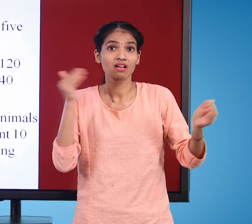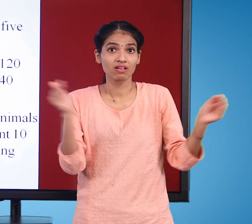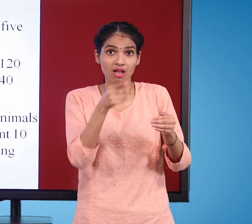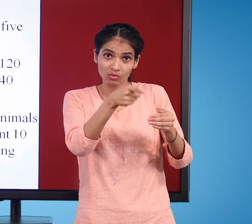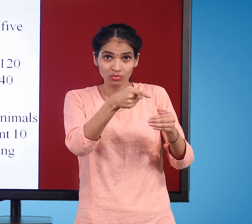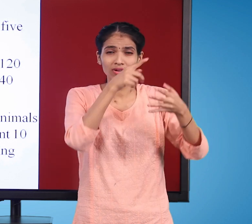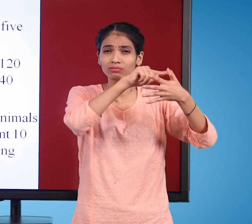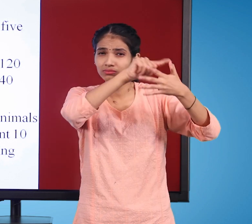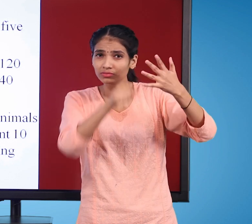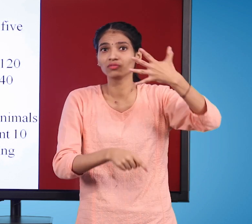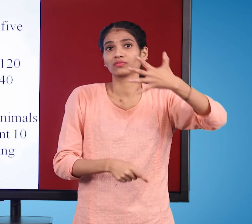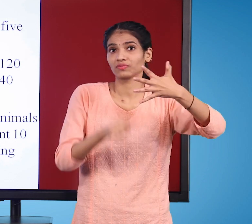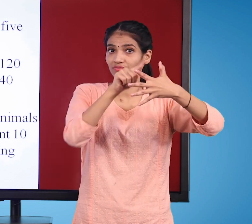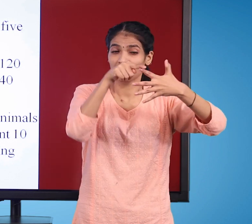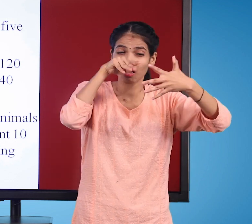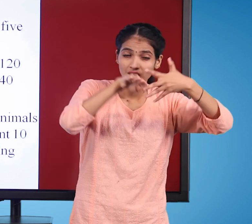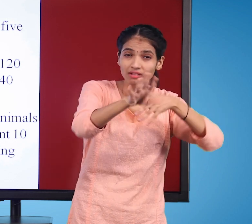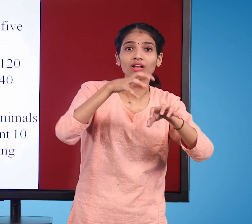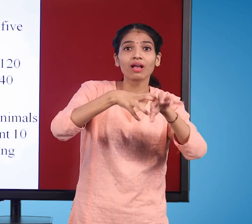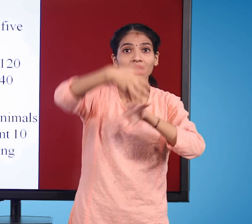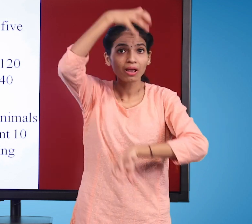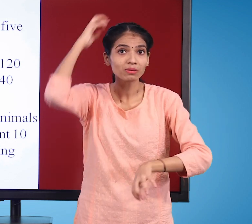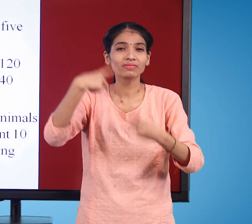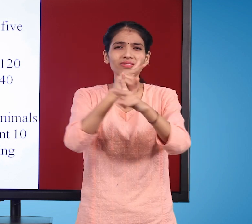Total number of animals in 5 villages are as follows.